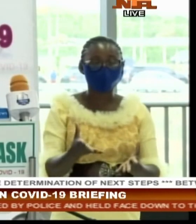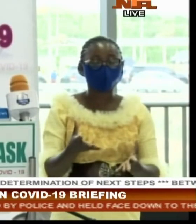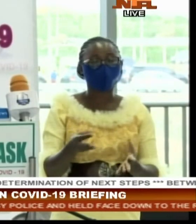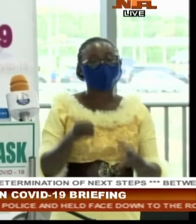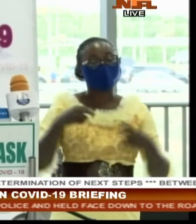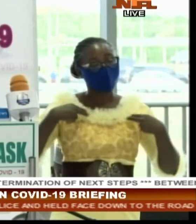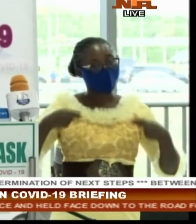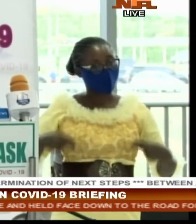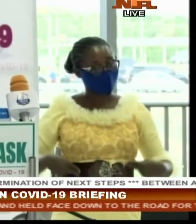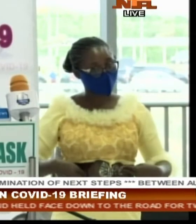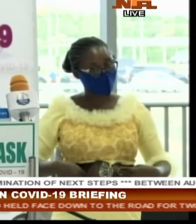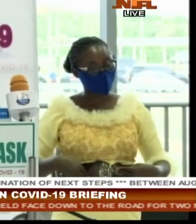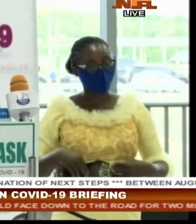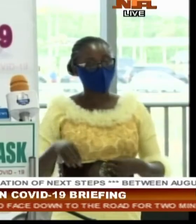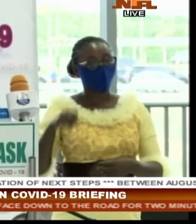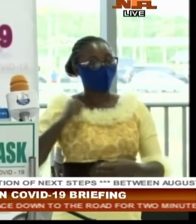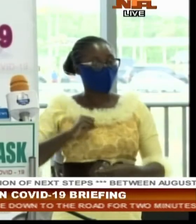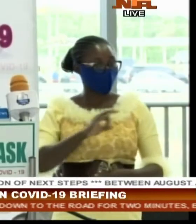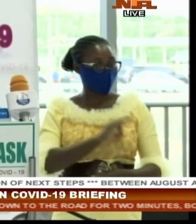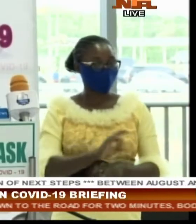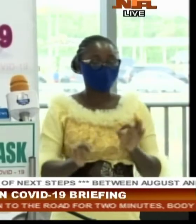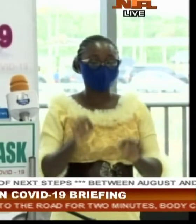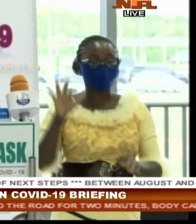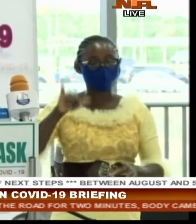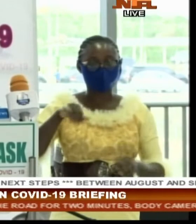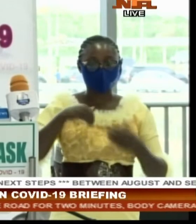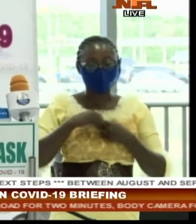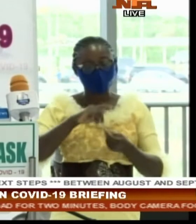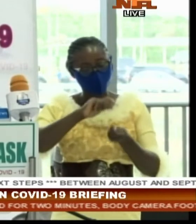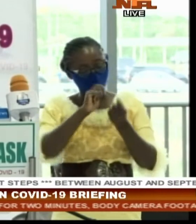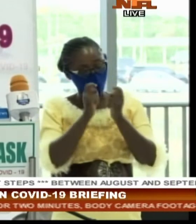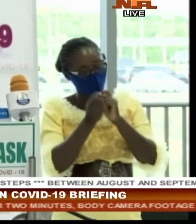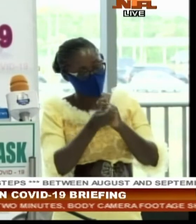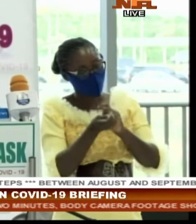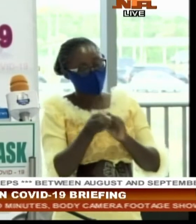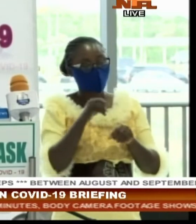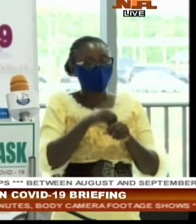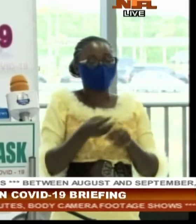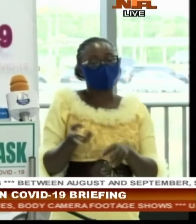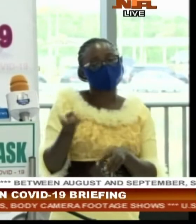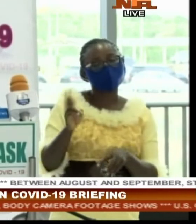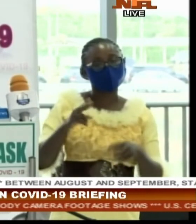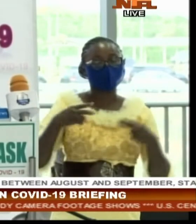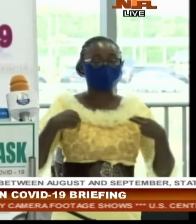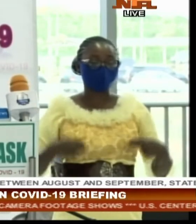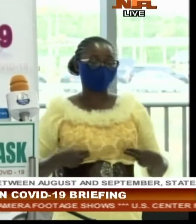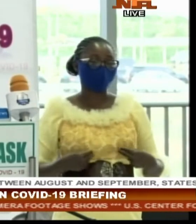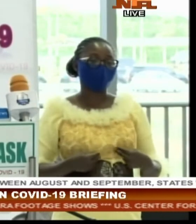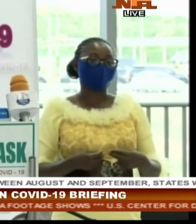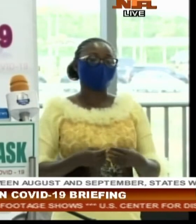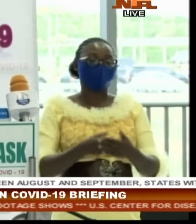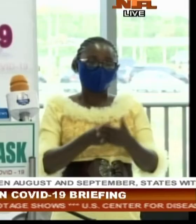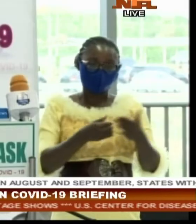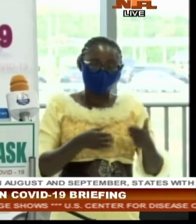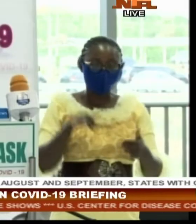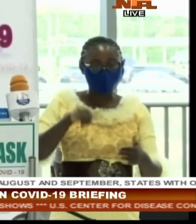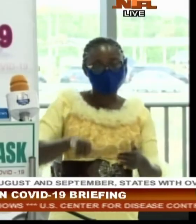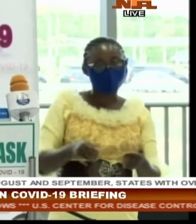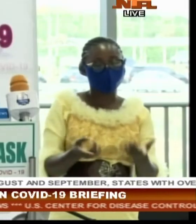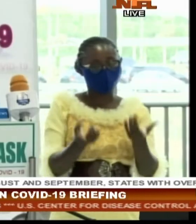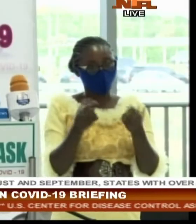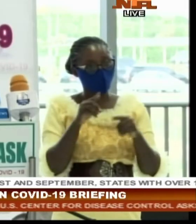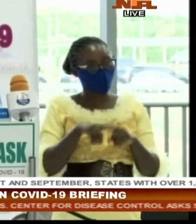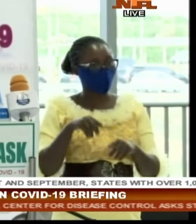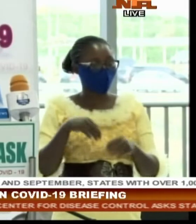any change in their health circumstance since completion of the health declaration self-reporting form. In